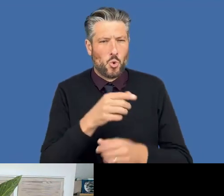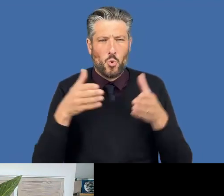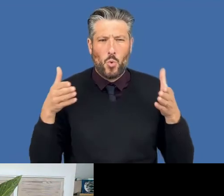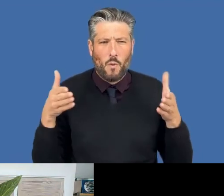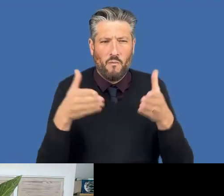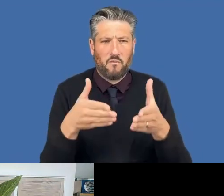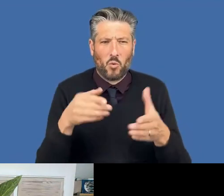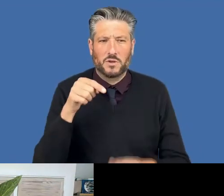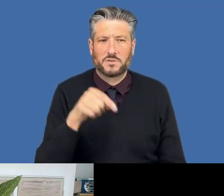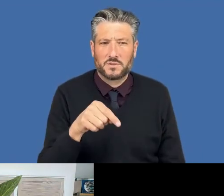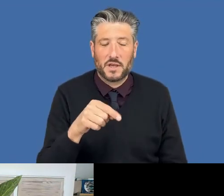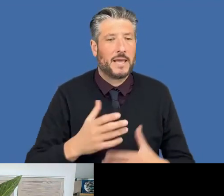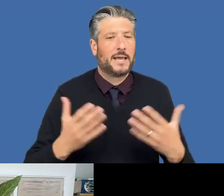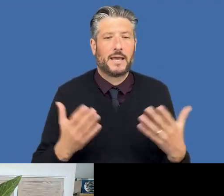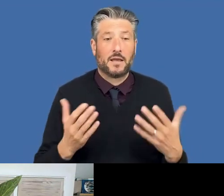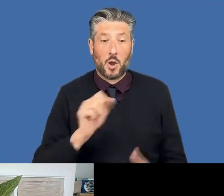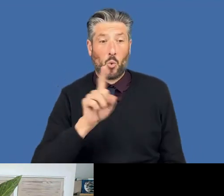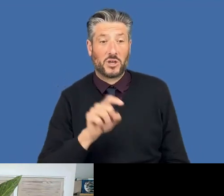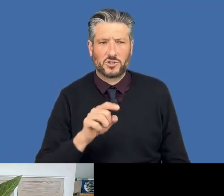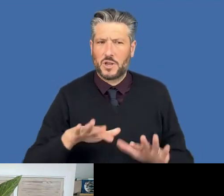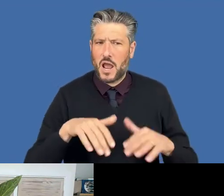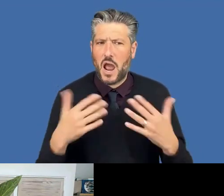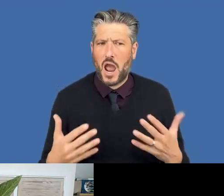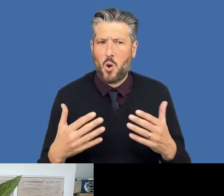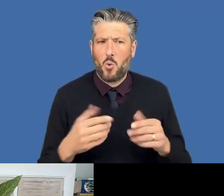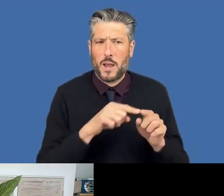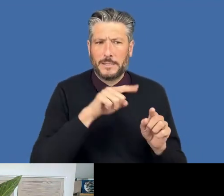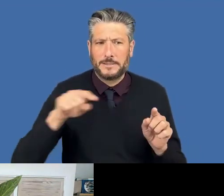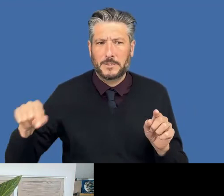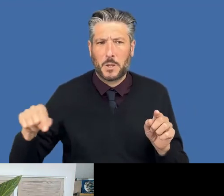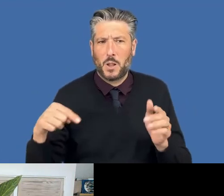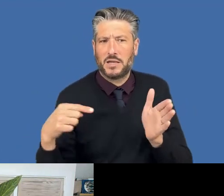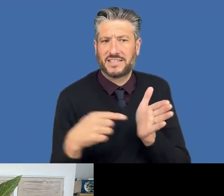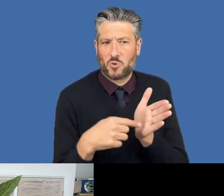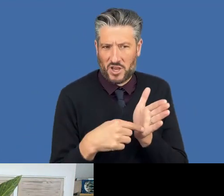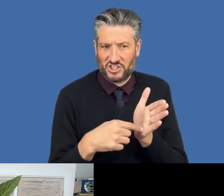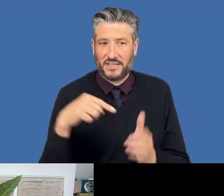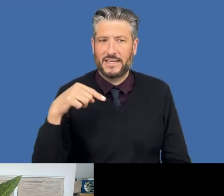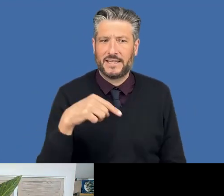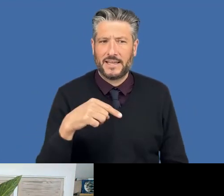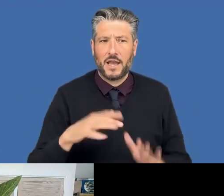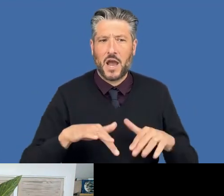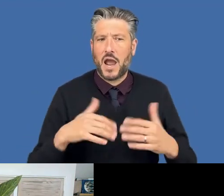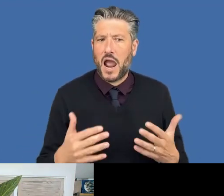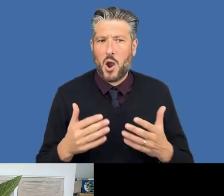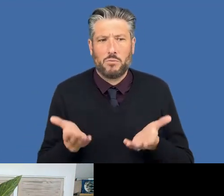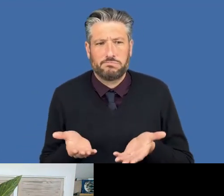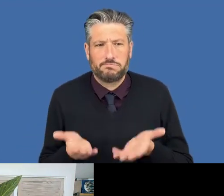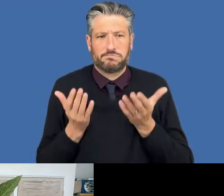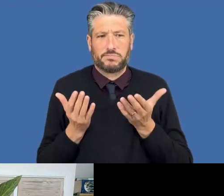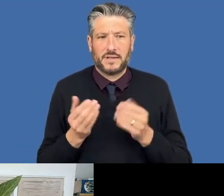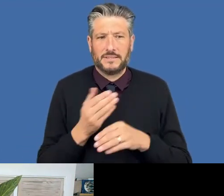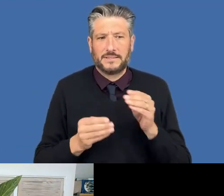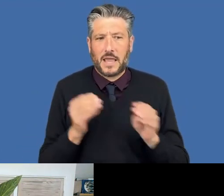also interesting. So how can digital technology enable the inclusion of people with disabilities in the world of work,